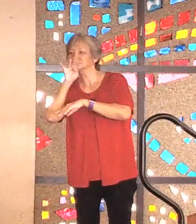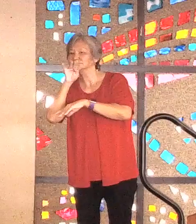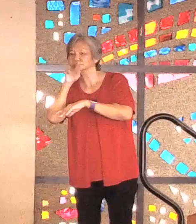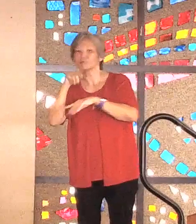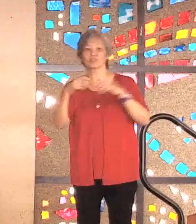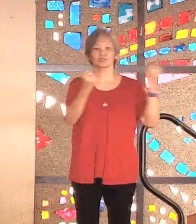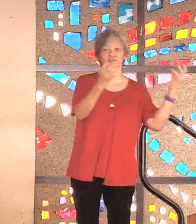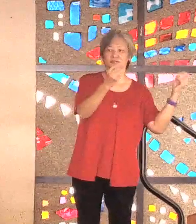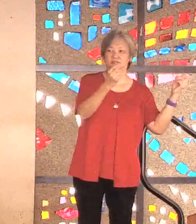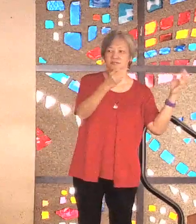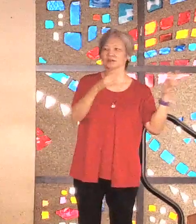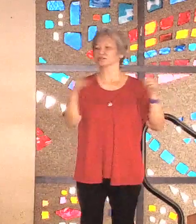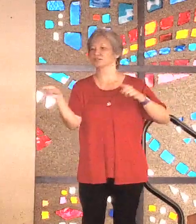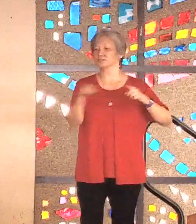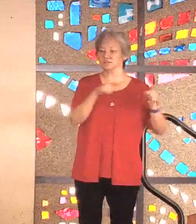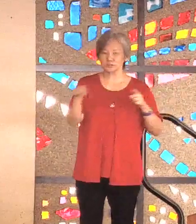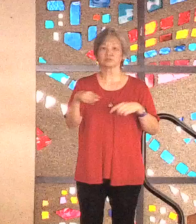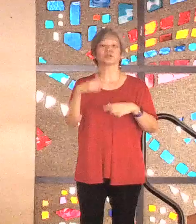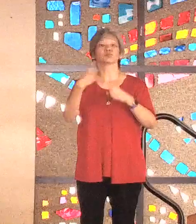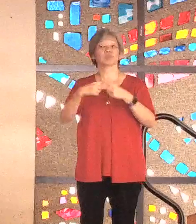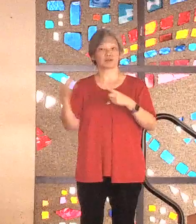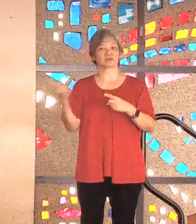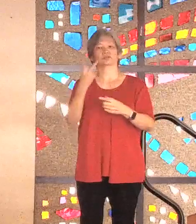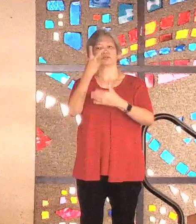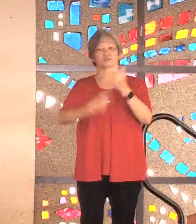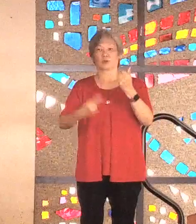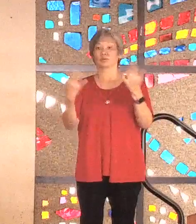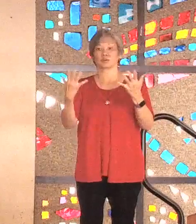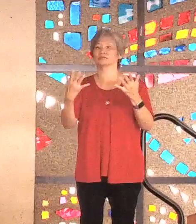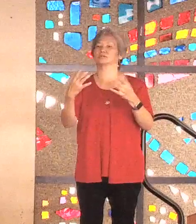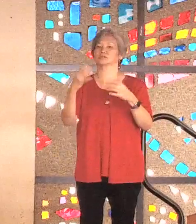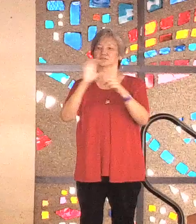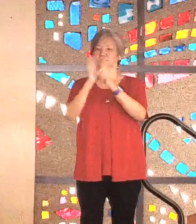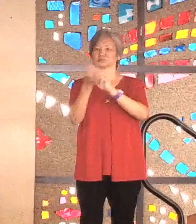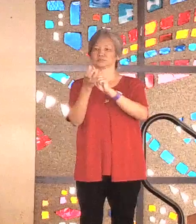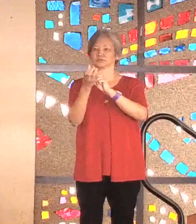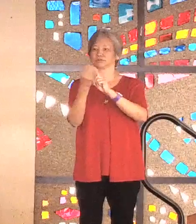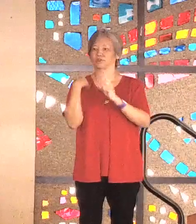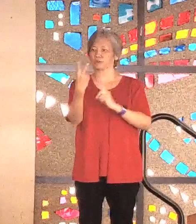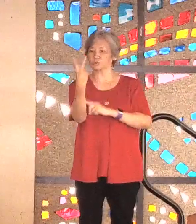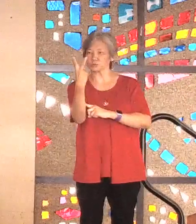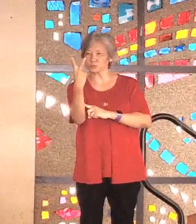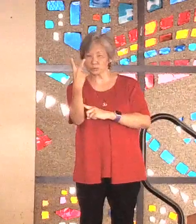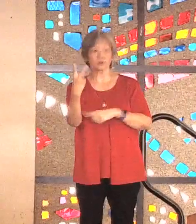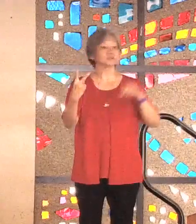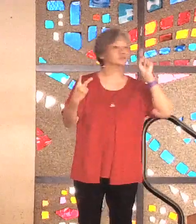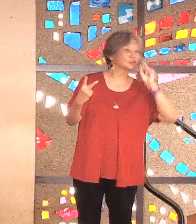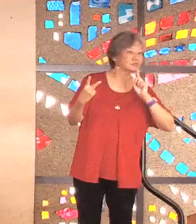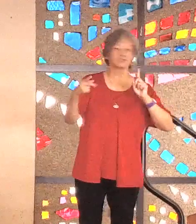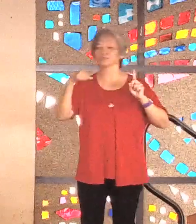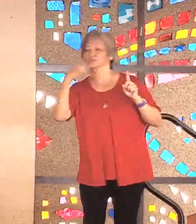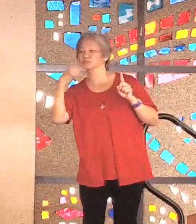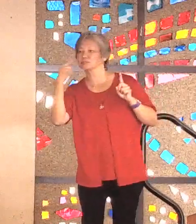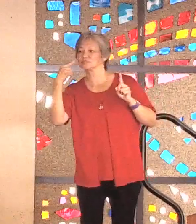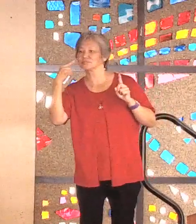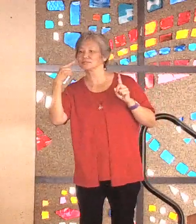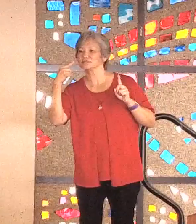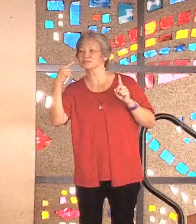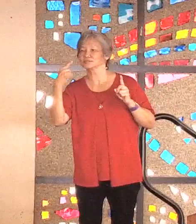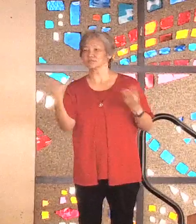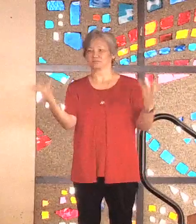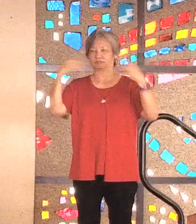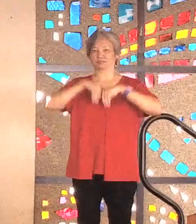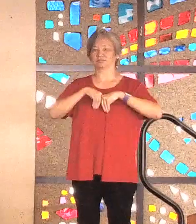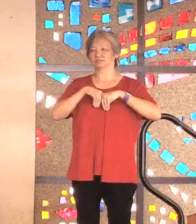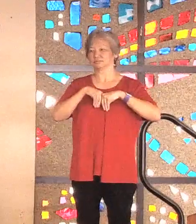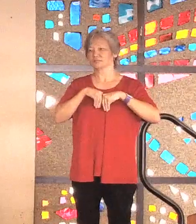English, spoken English and ASL. So they go between two languages. And so they have two languages and two cultures,